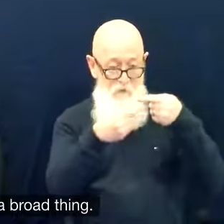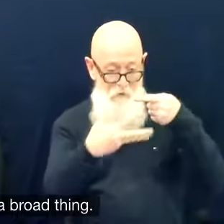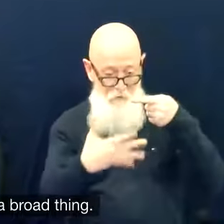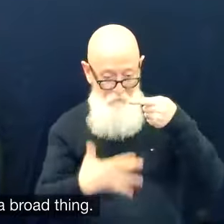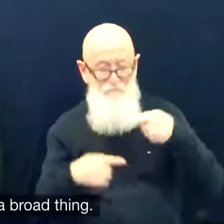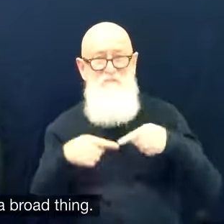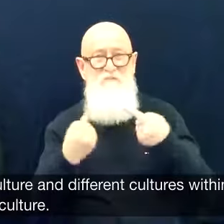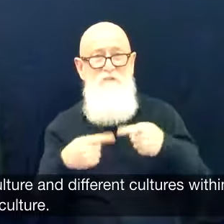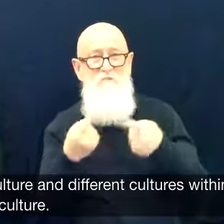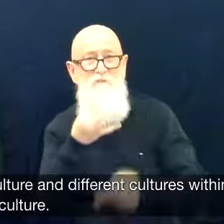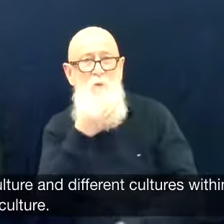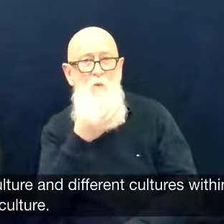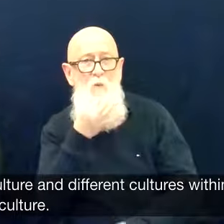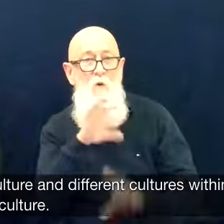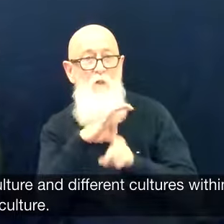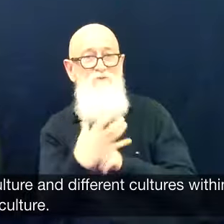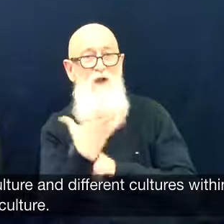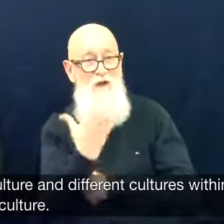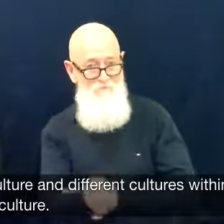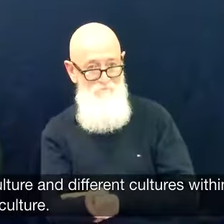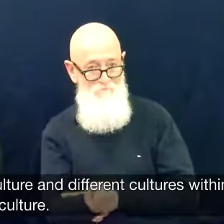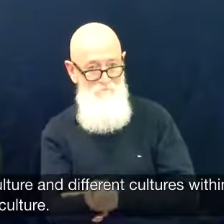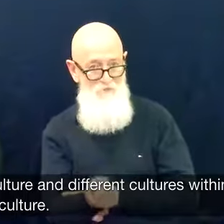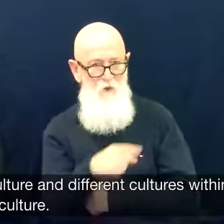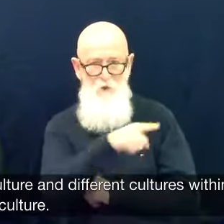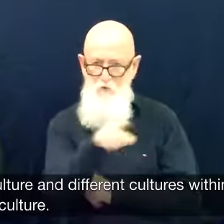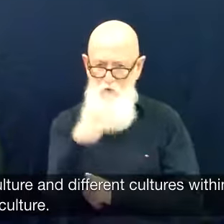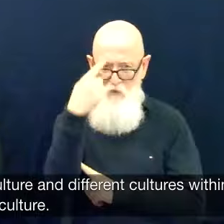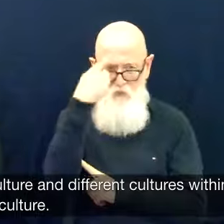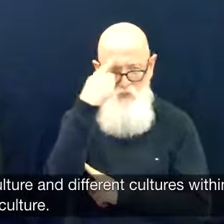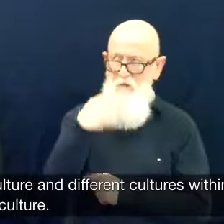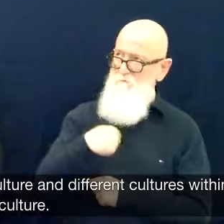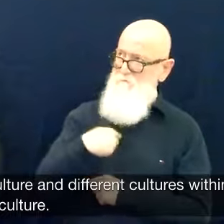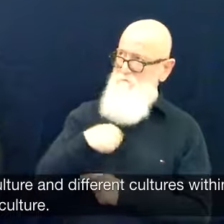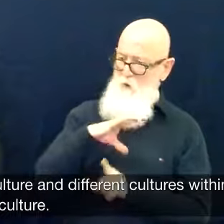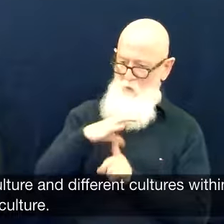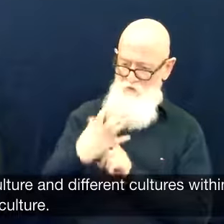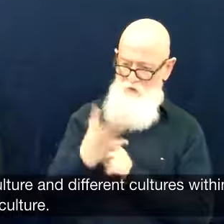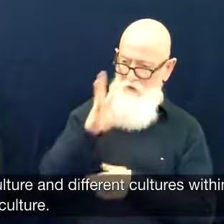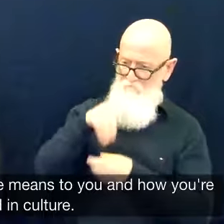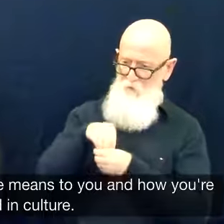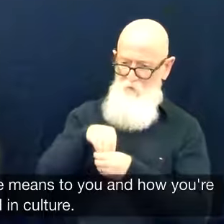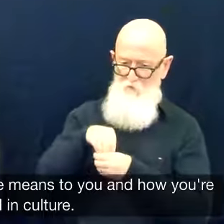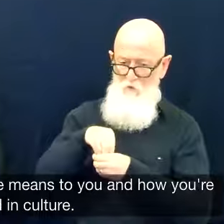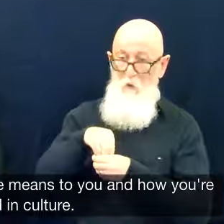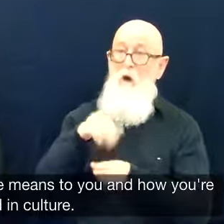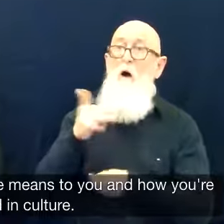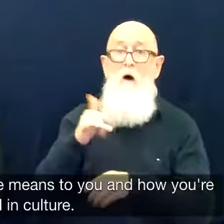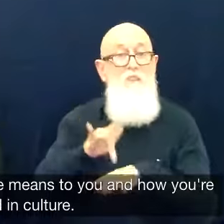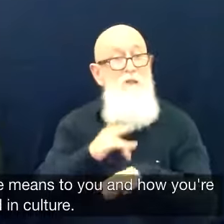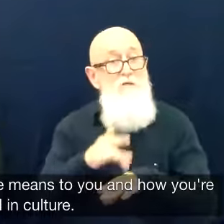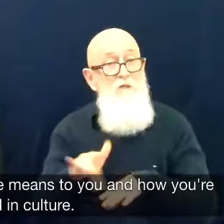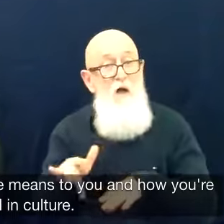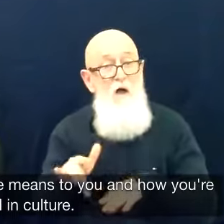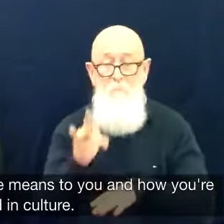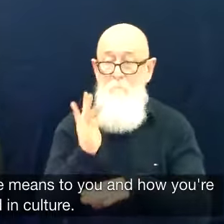guess thinking what culture means to you and how you're involved in culture, if it's going to the theatre or going to movies, things